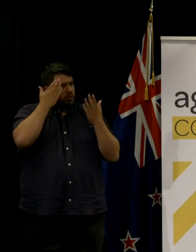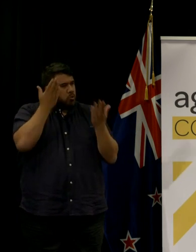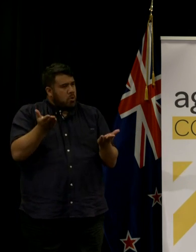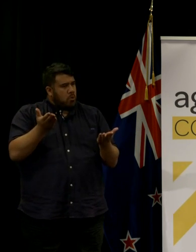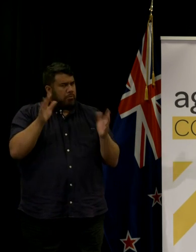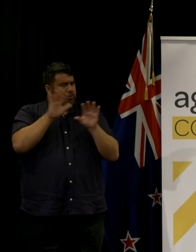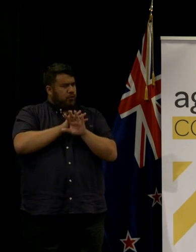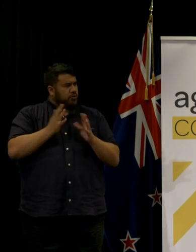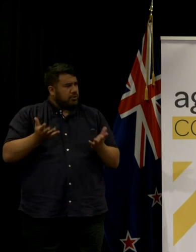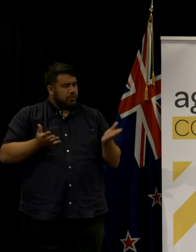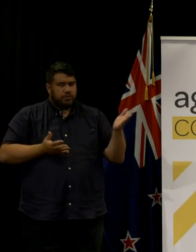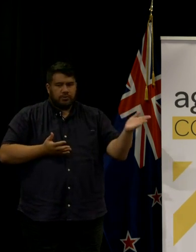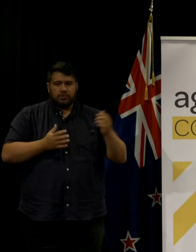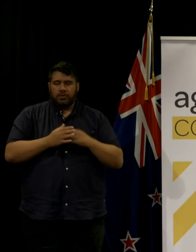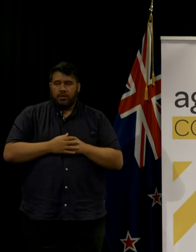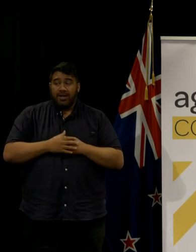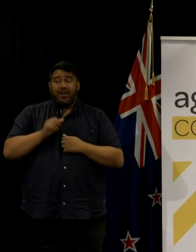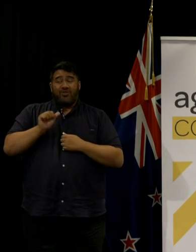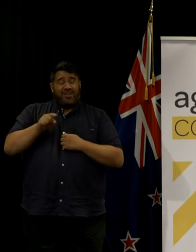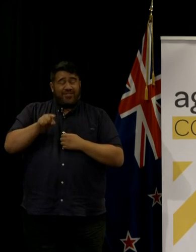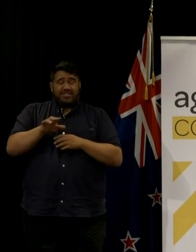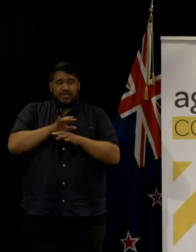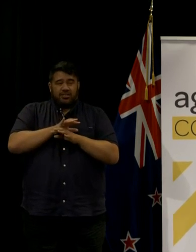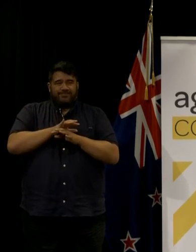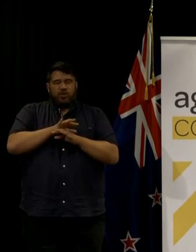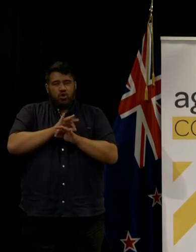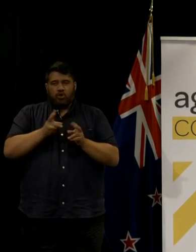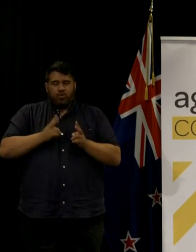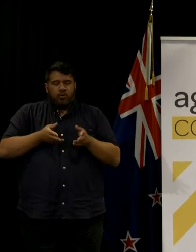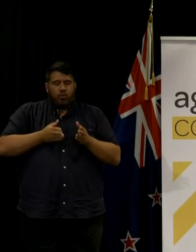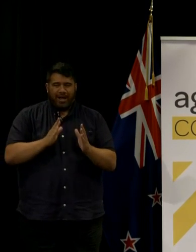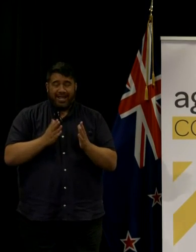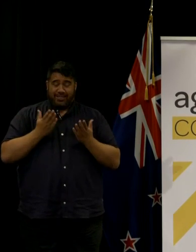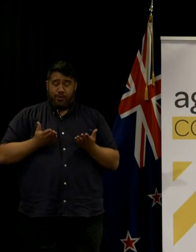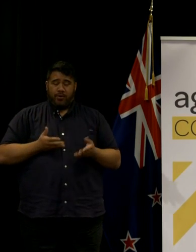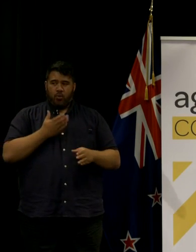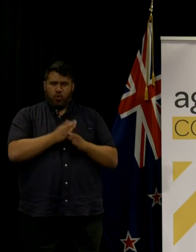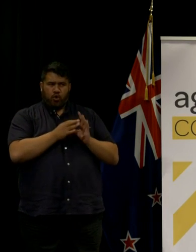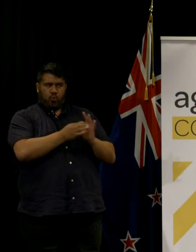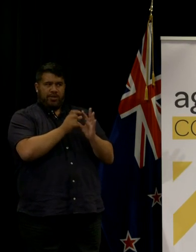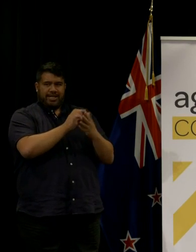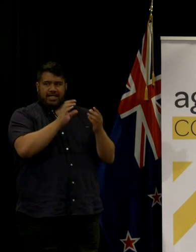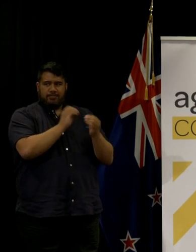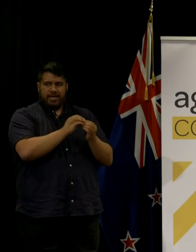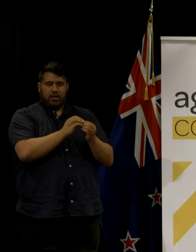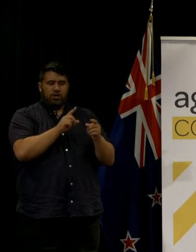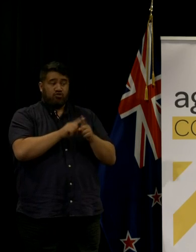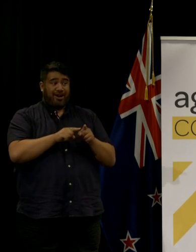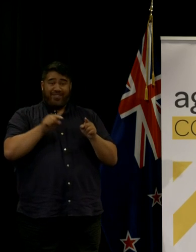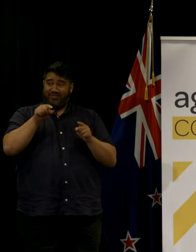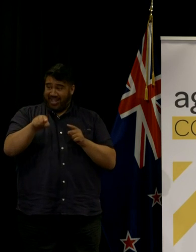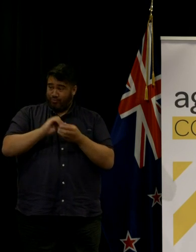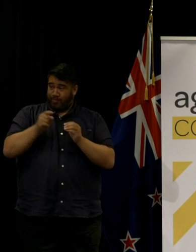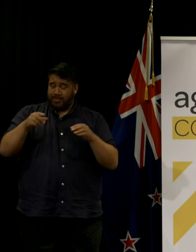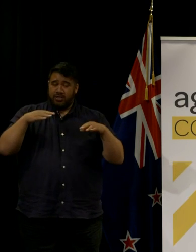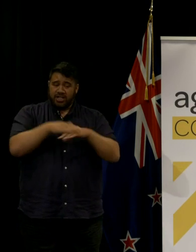normal situation. So we're working with DHBs, and what our intention is to do is to bring that into a national process. Of course we